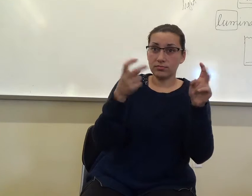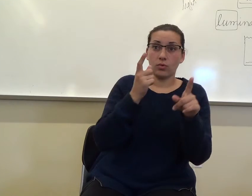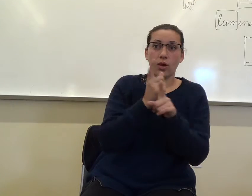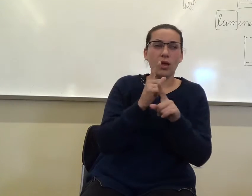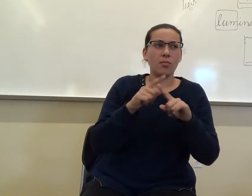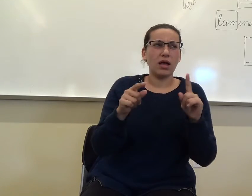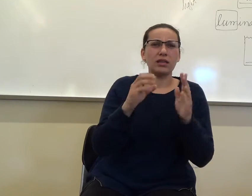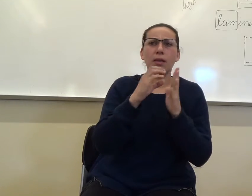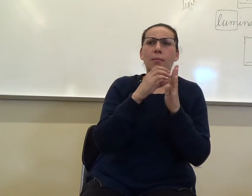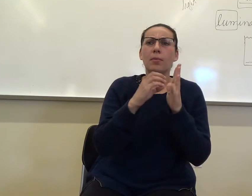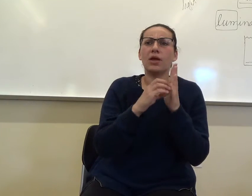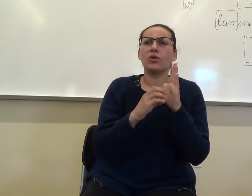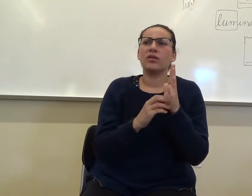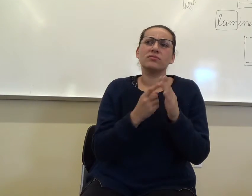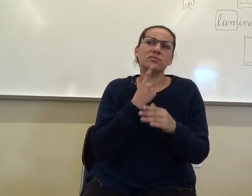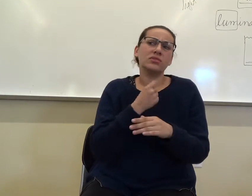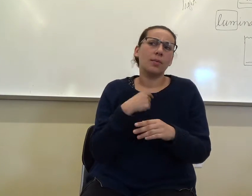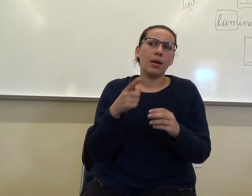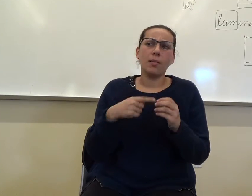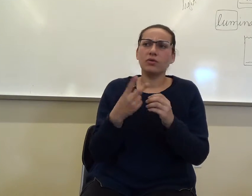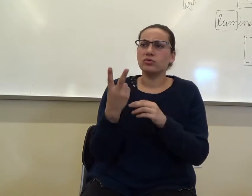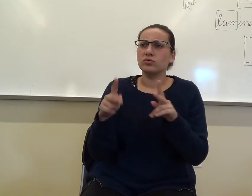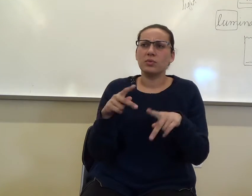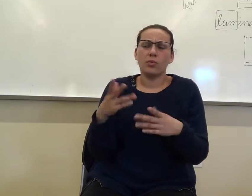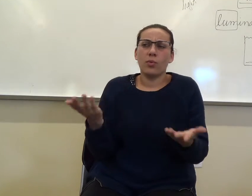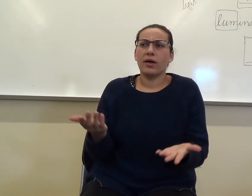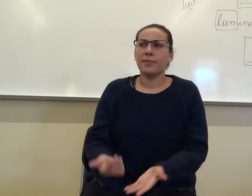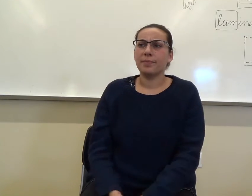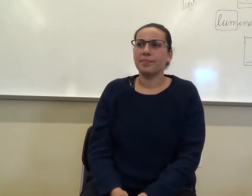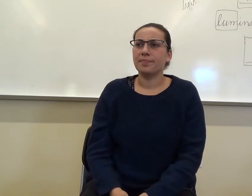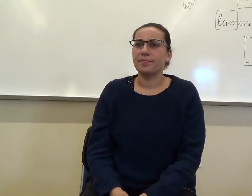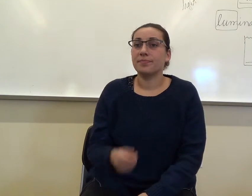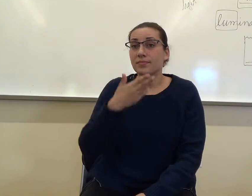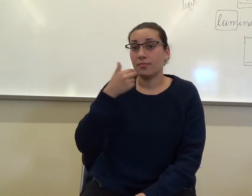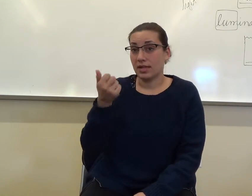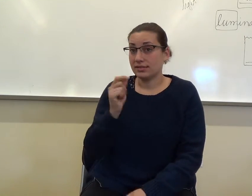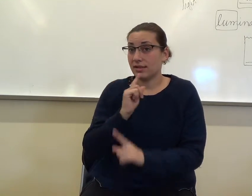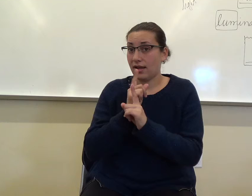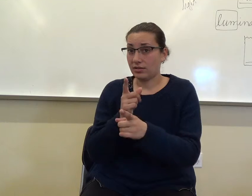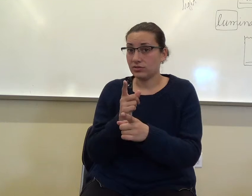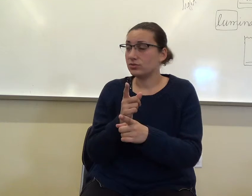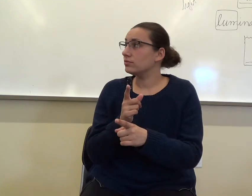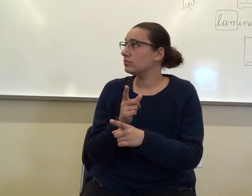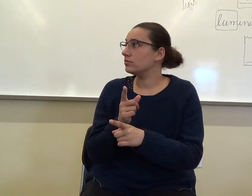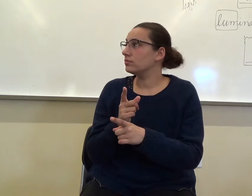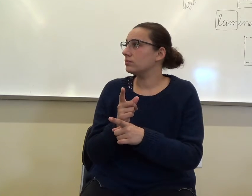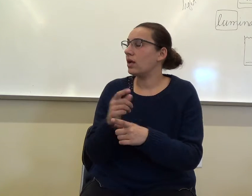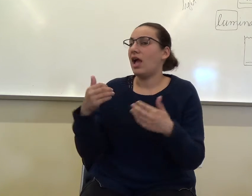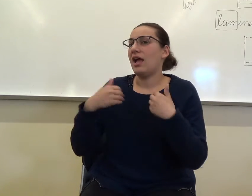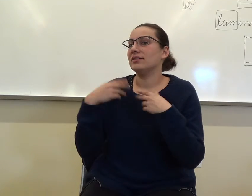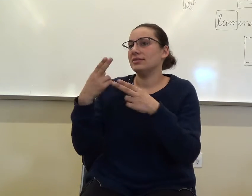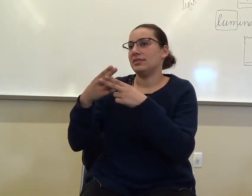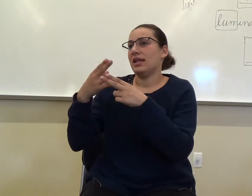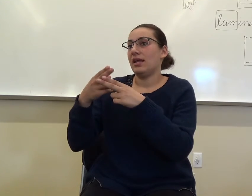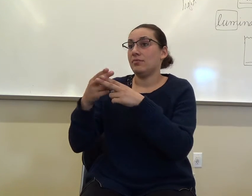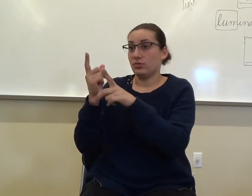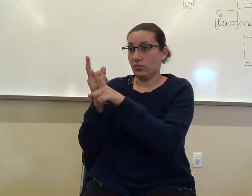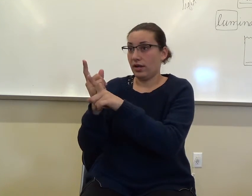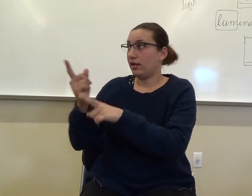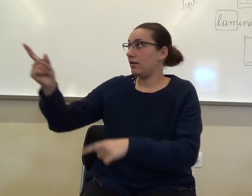telling me about these two people? The best answer is the one that has their two names in it, right? That's what,